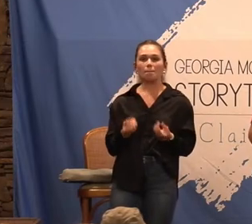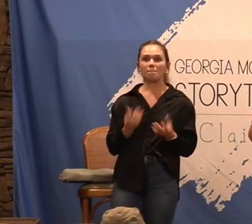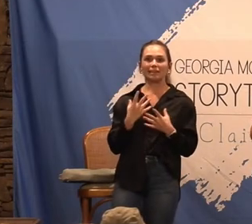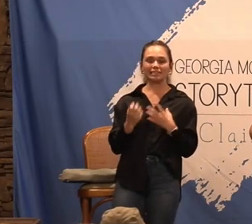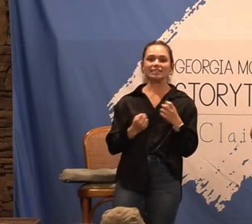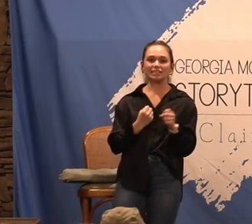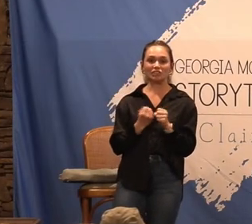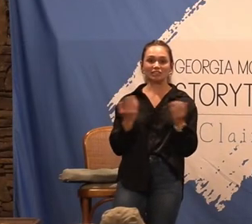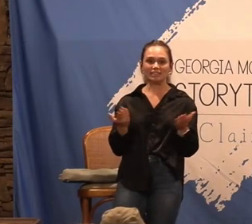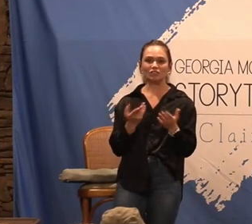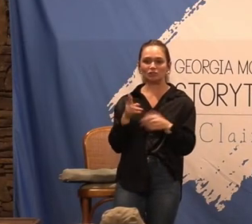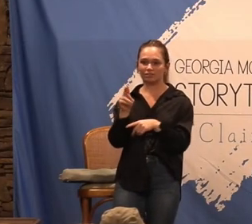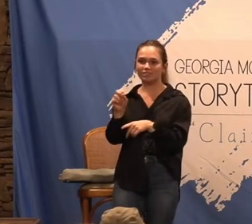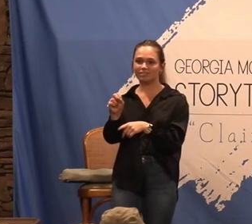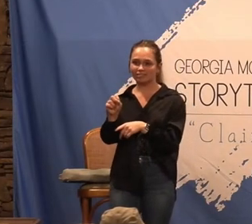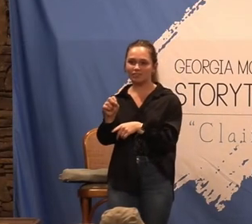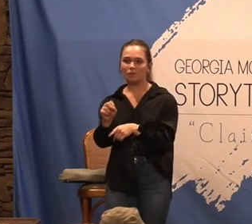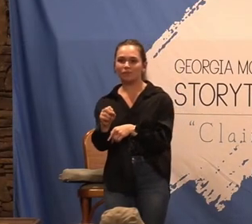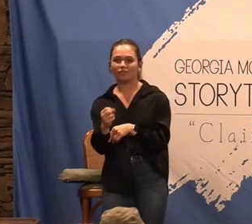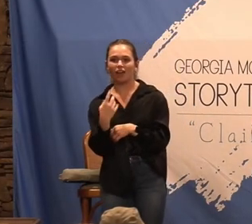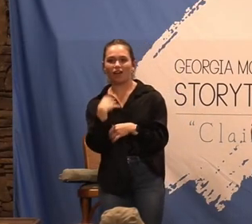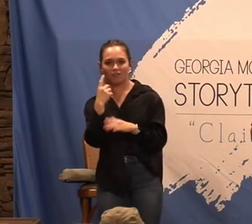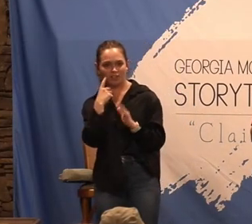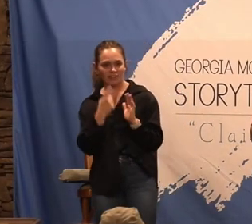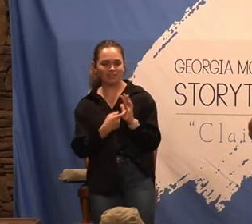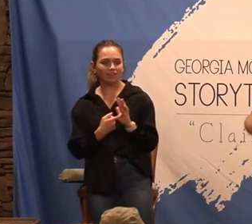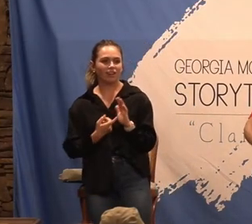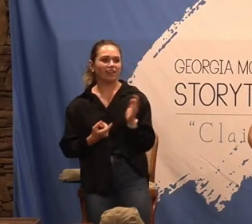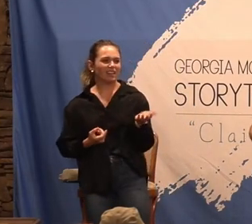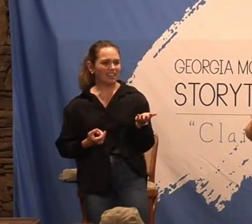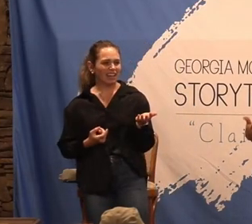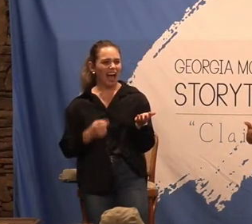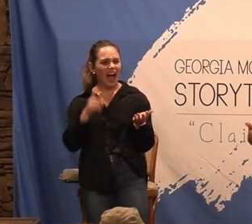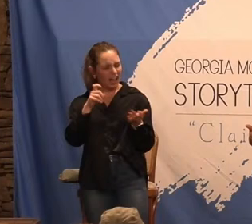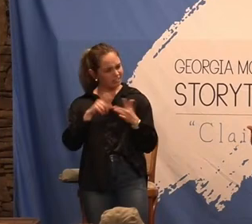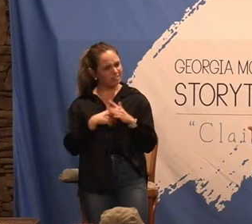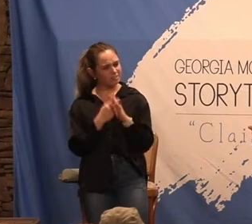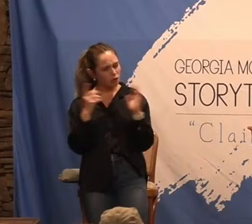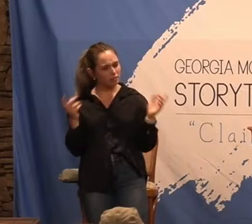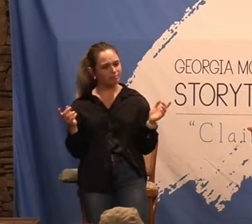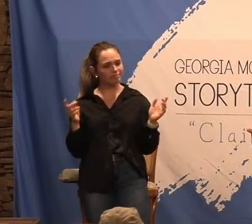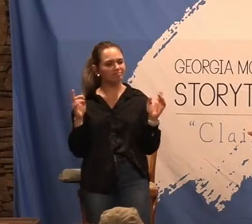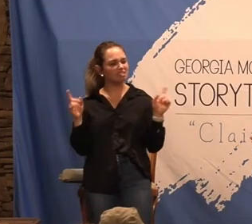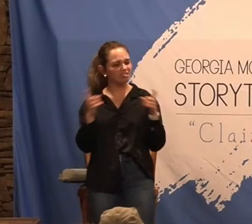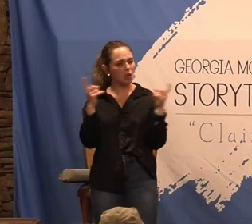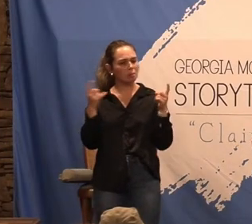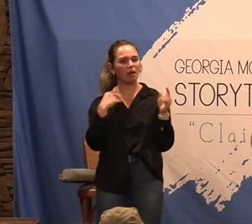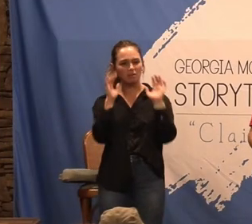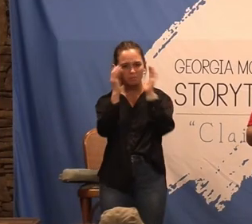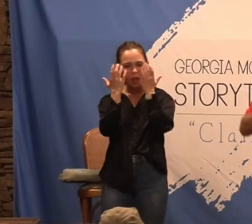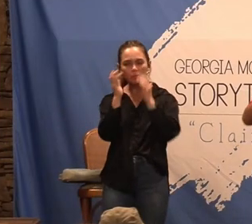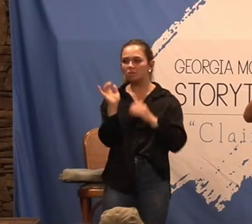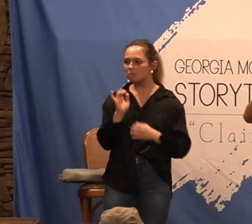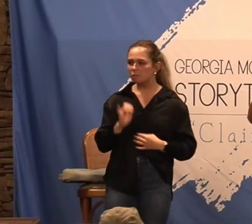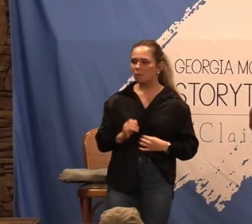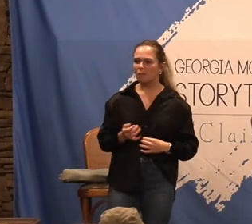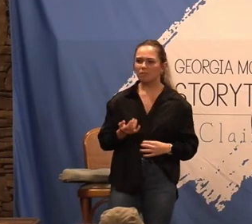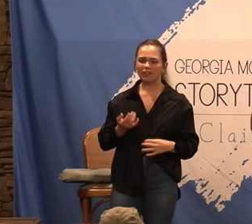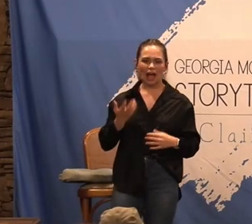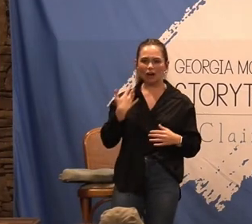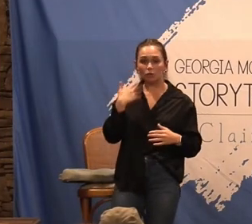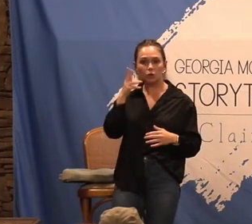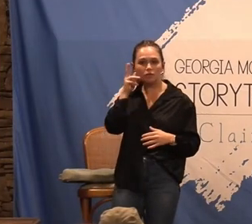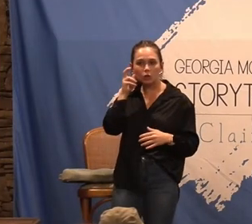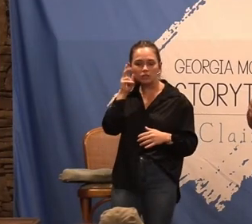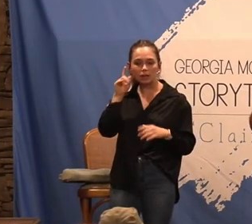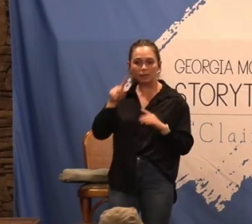years here in the United States, that I realized I should start celebrating this holiday as well. But I don't know if you heard